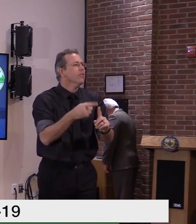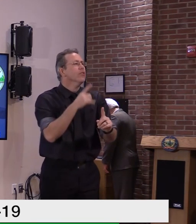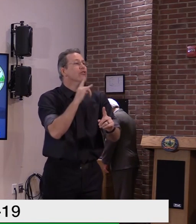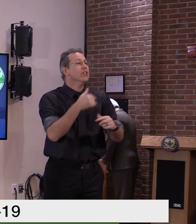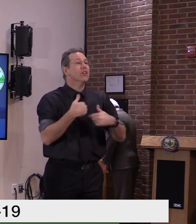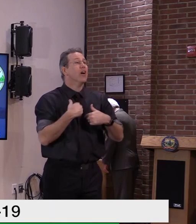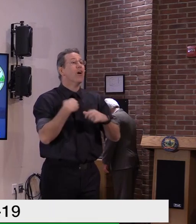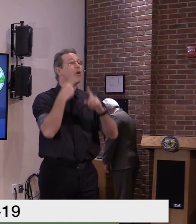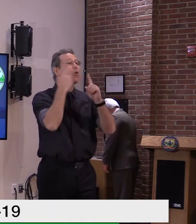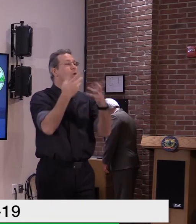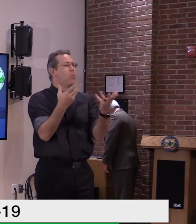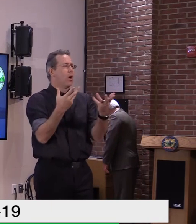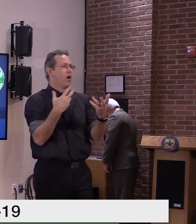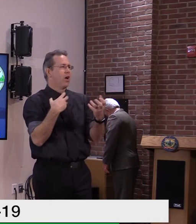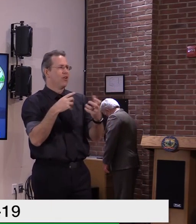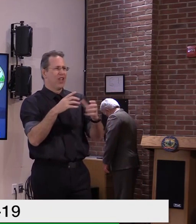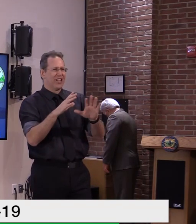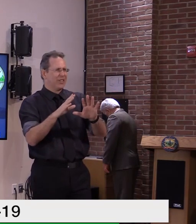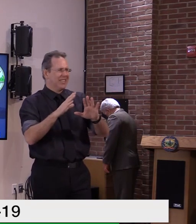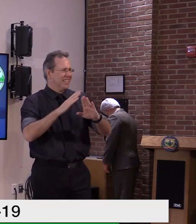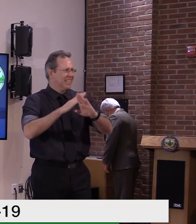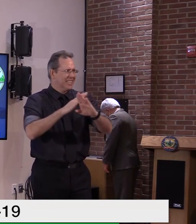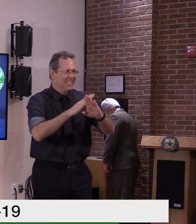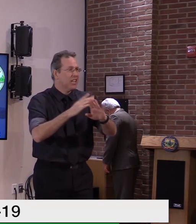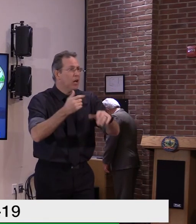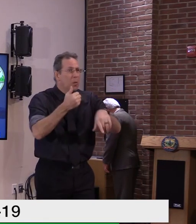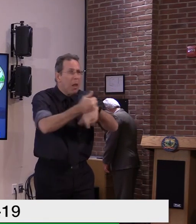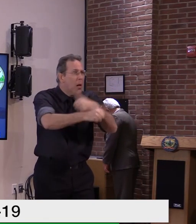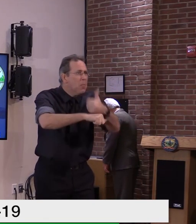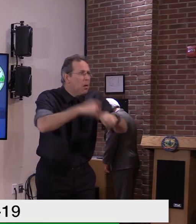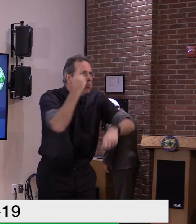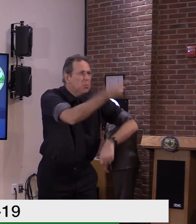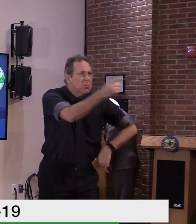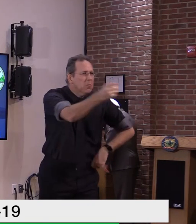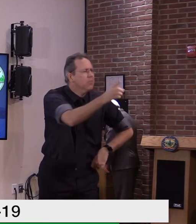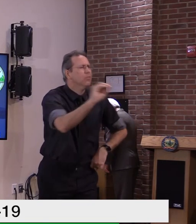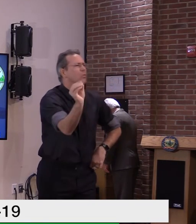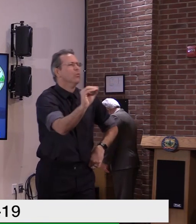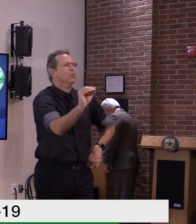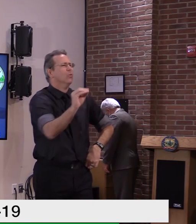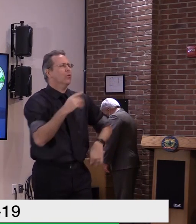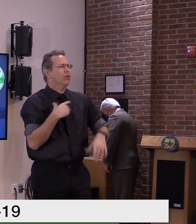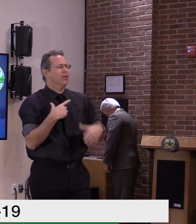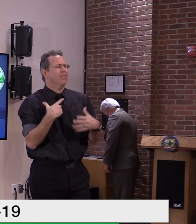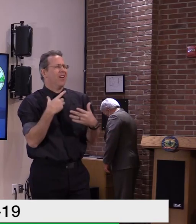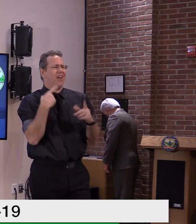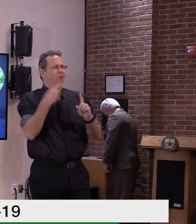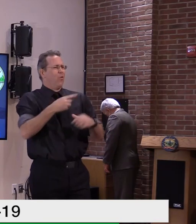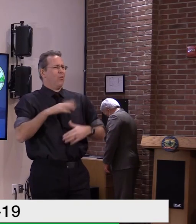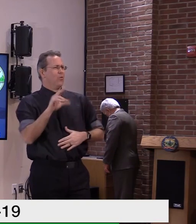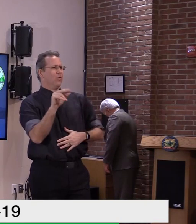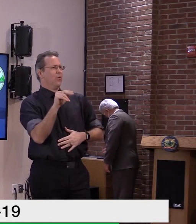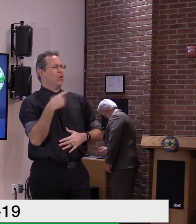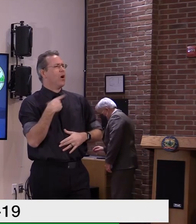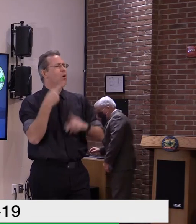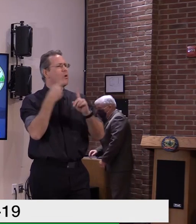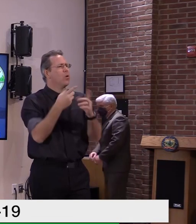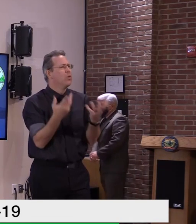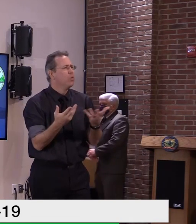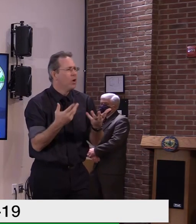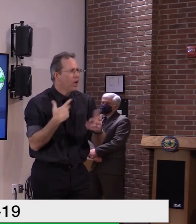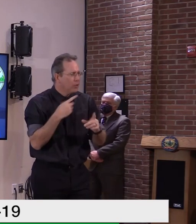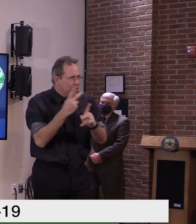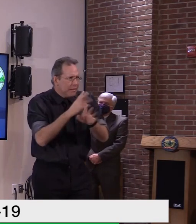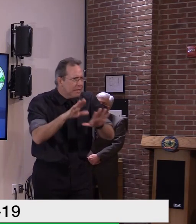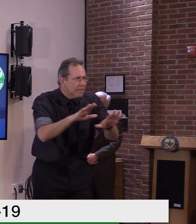or a blaming or shaming game here. The reality is, as we've talked about earlier, Bennington is currently a little